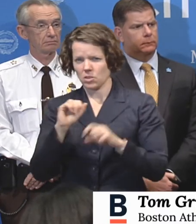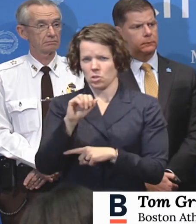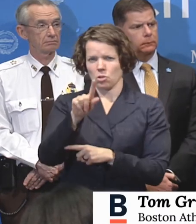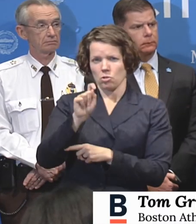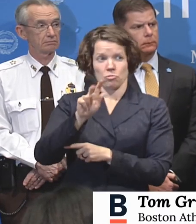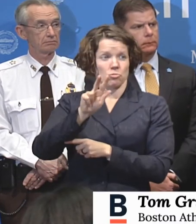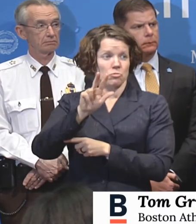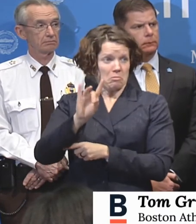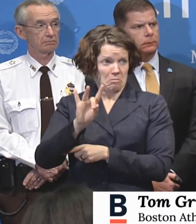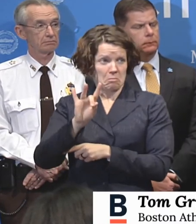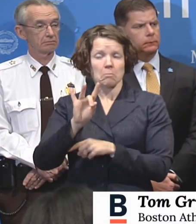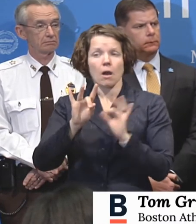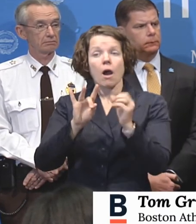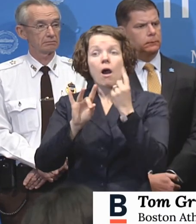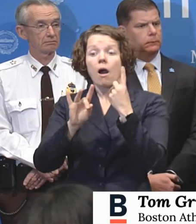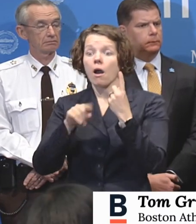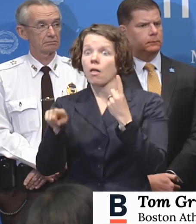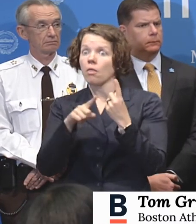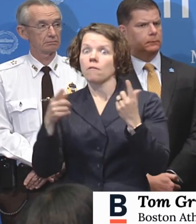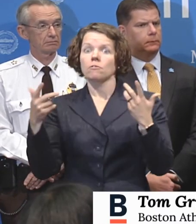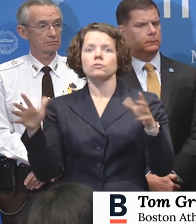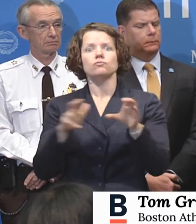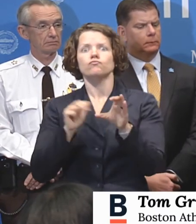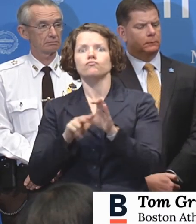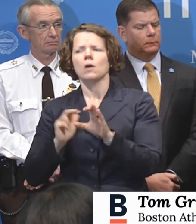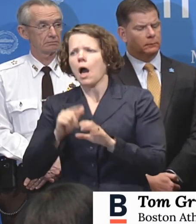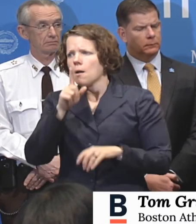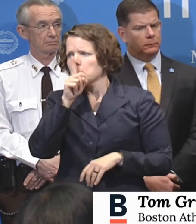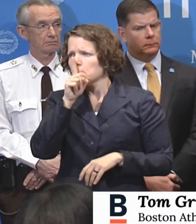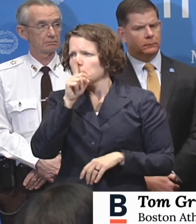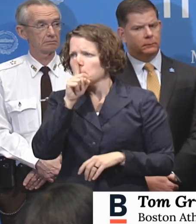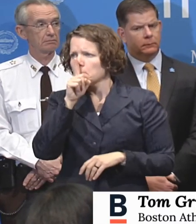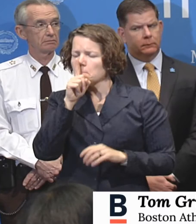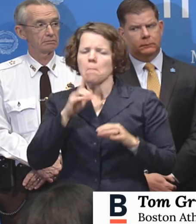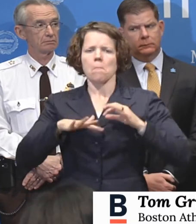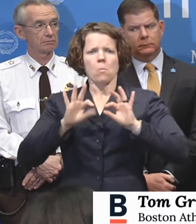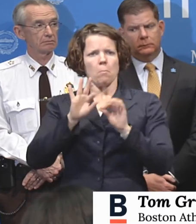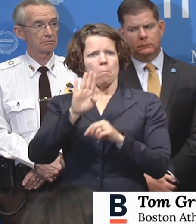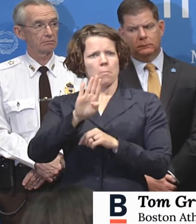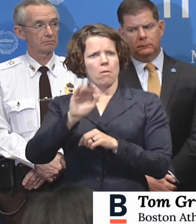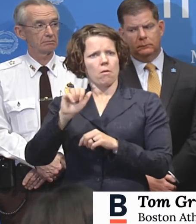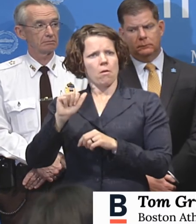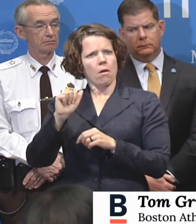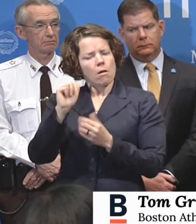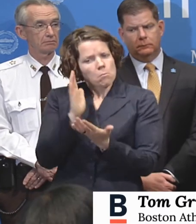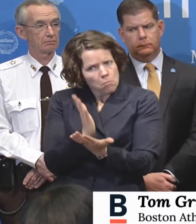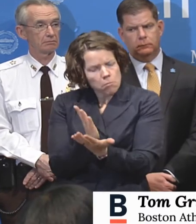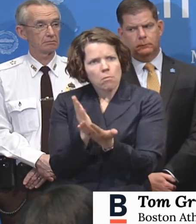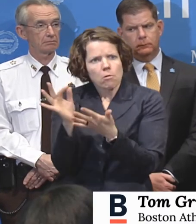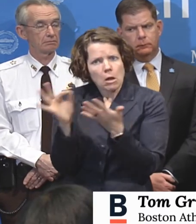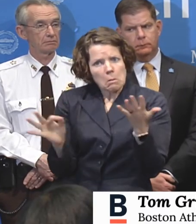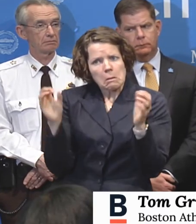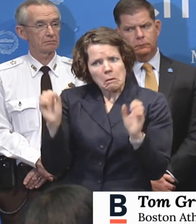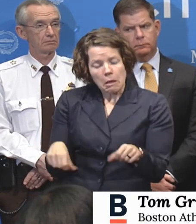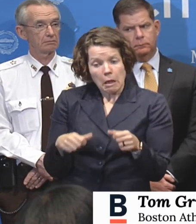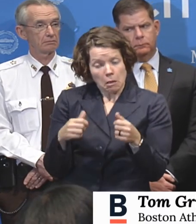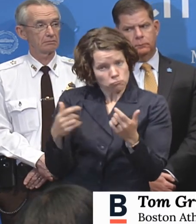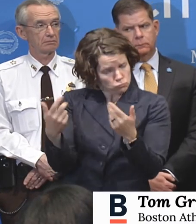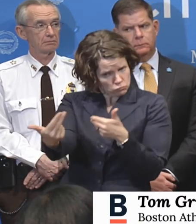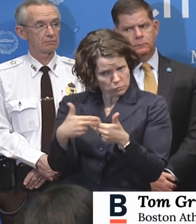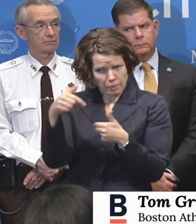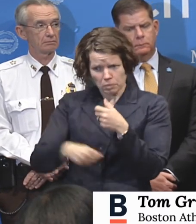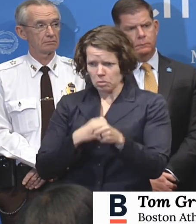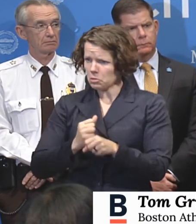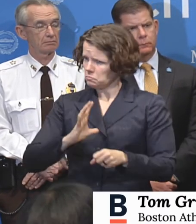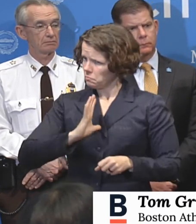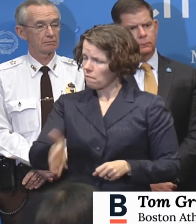will choose to defer, but we wanted to give them the option, the choice to be as safe as they could be.